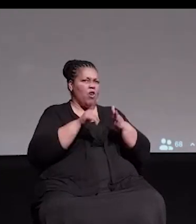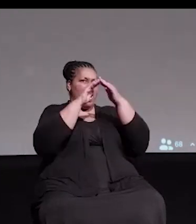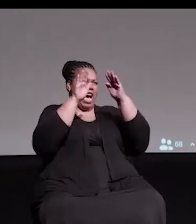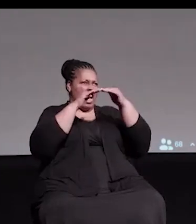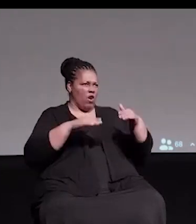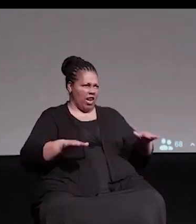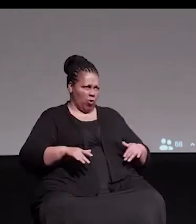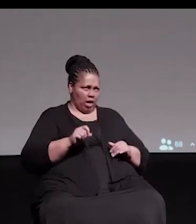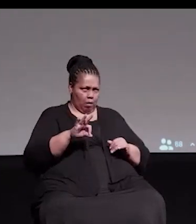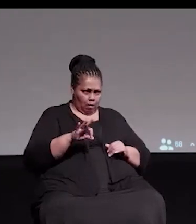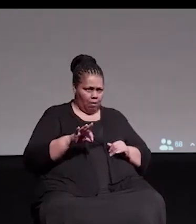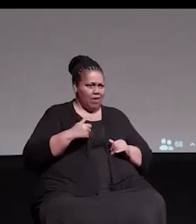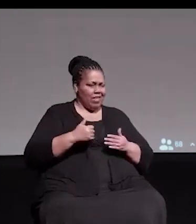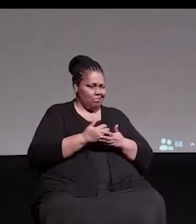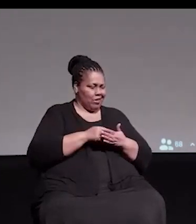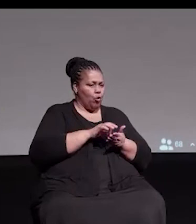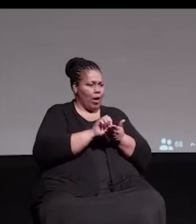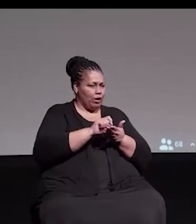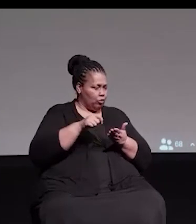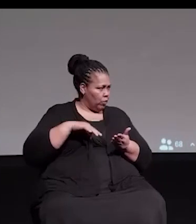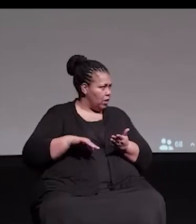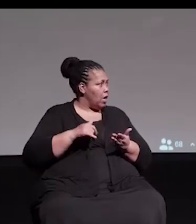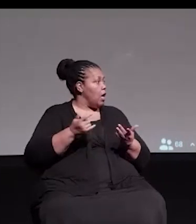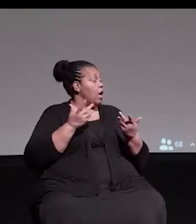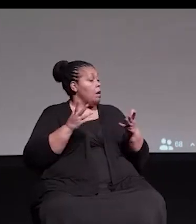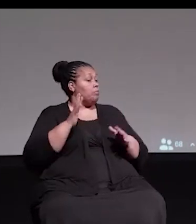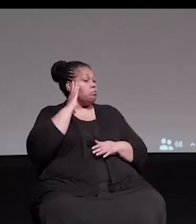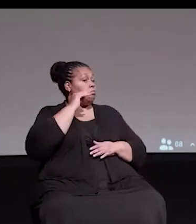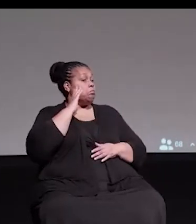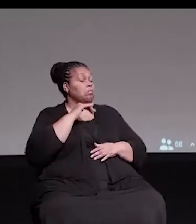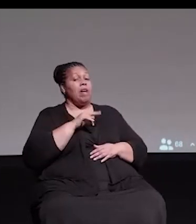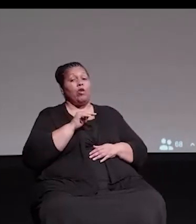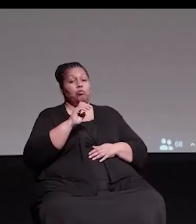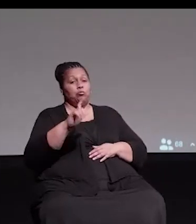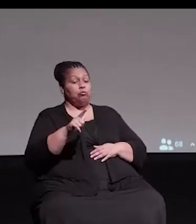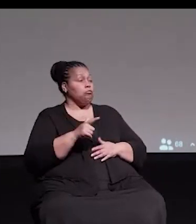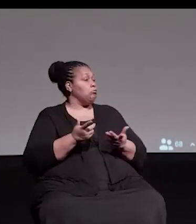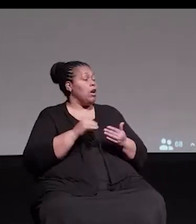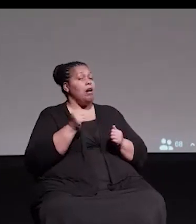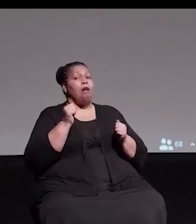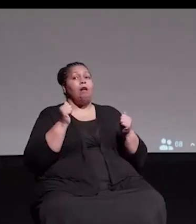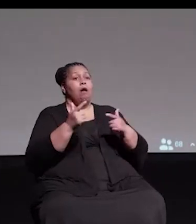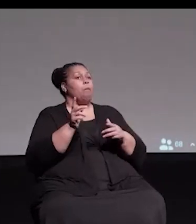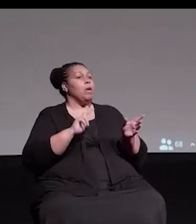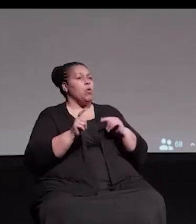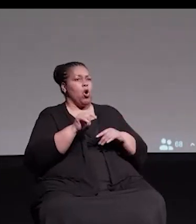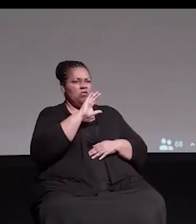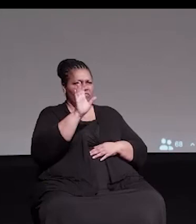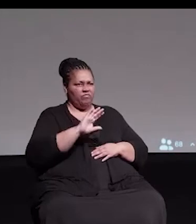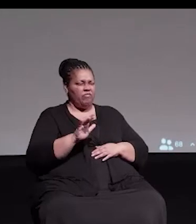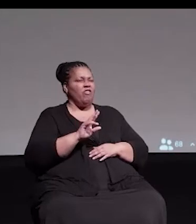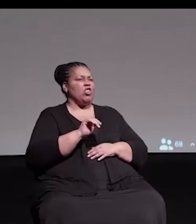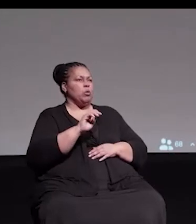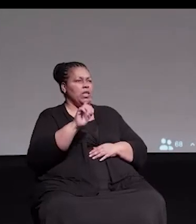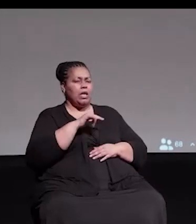I was on this really great project where it was all virtual, you know, where everybody was in the room virtually. Everyone was contributing